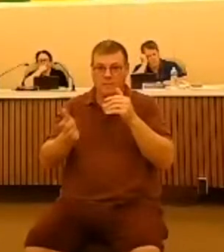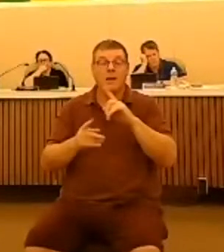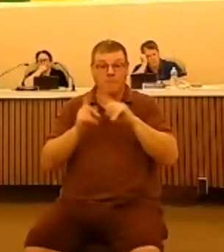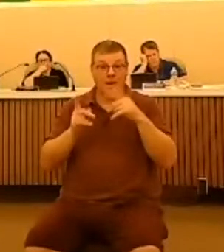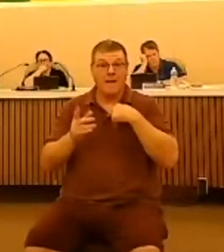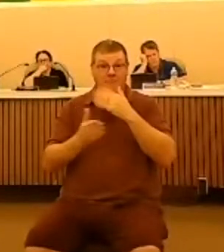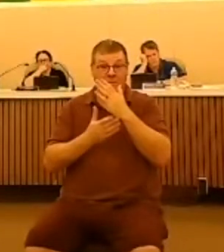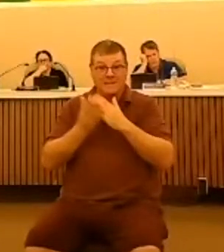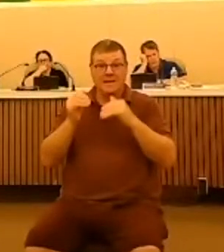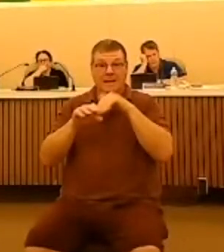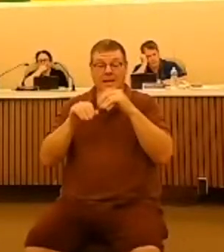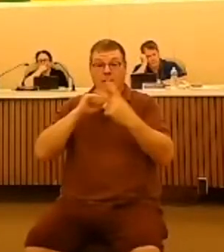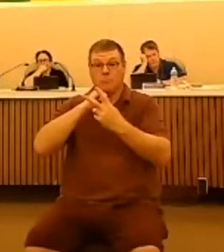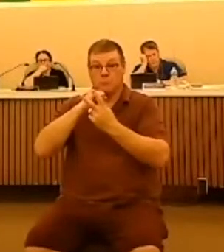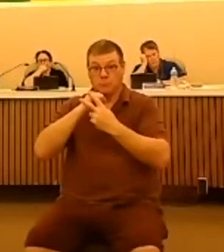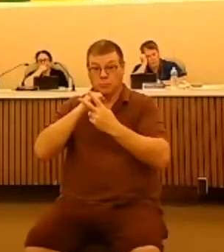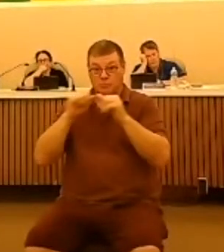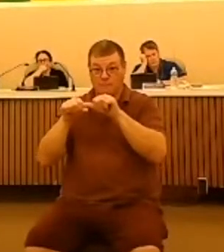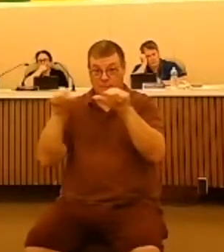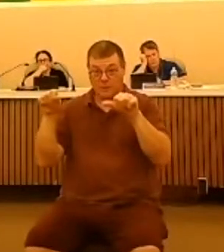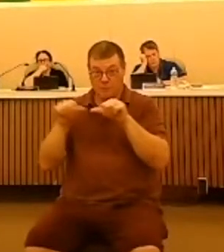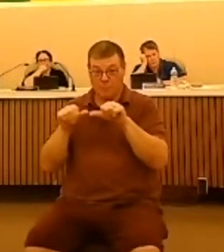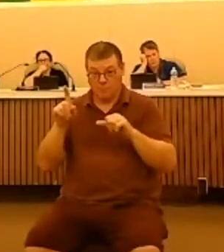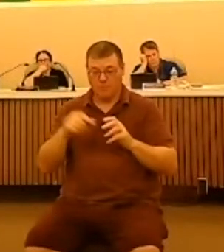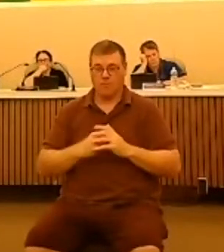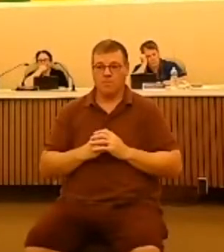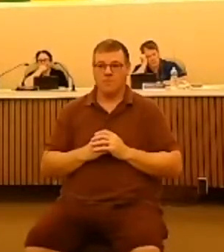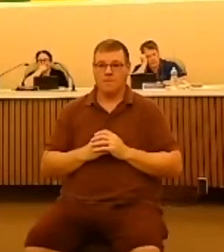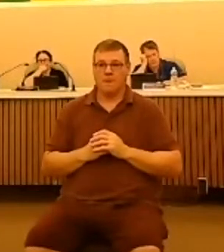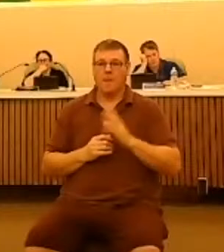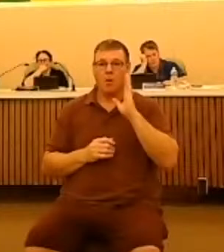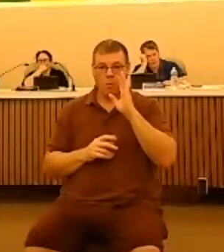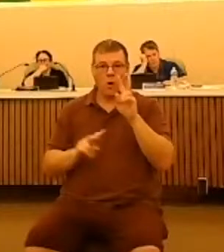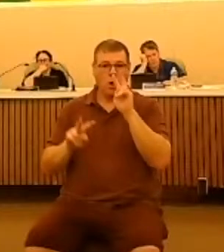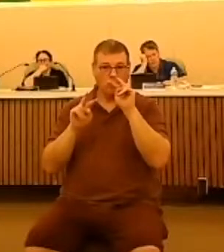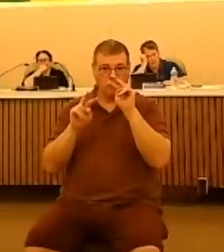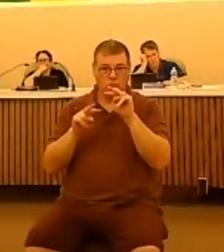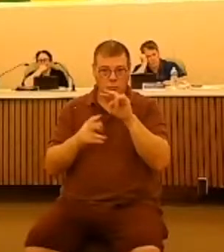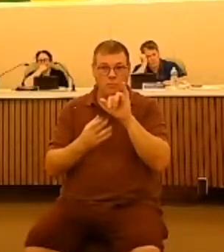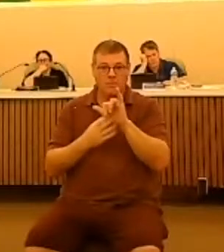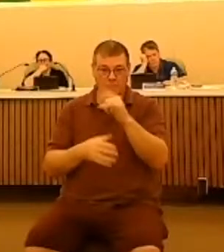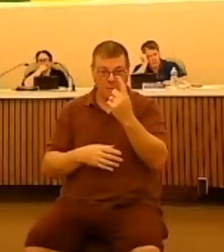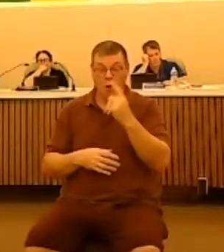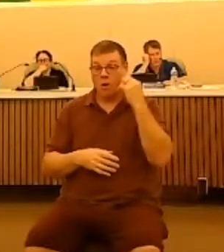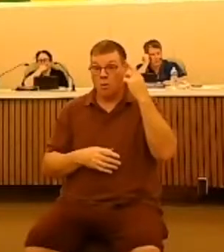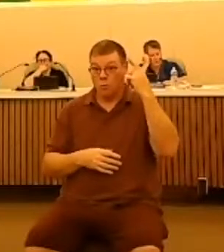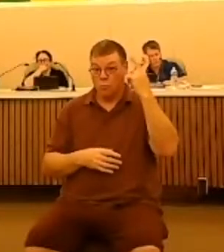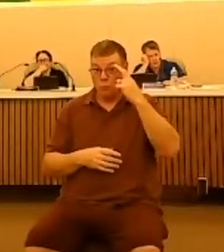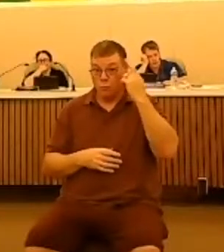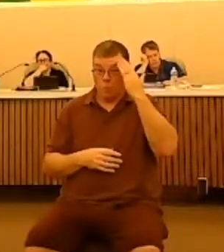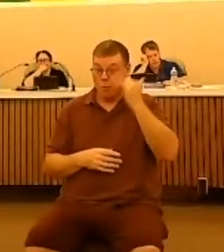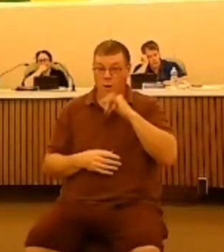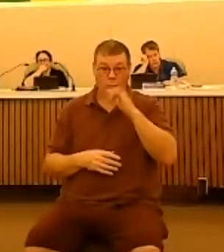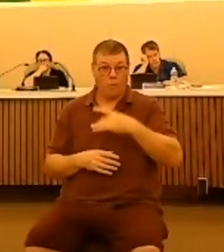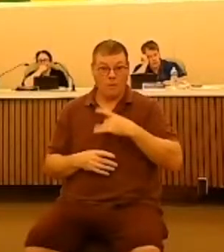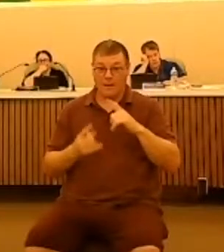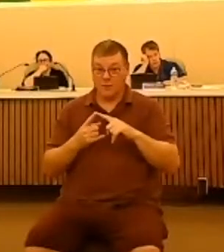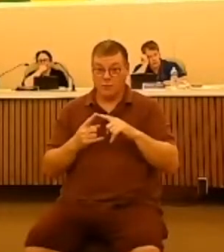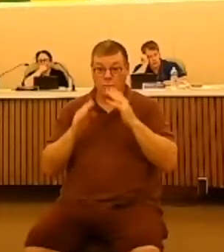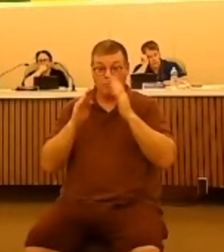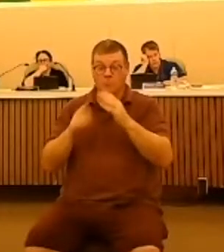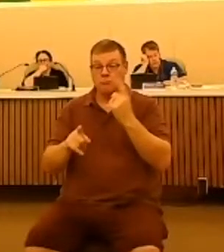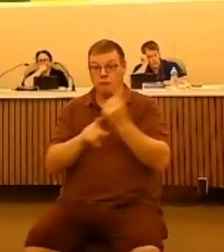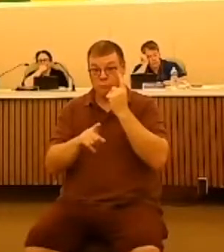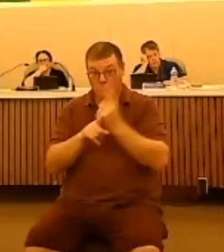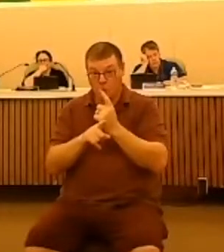in the preserve. And so we're going to take a look at that. One of the reasons we typically don't like to put in